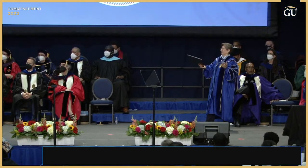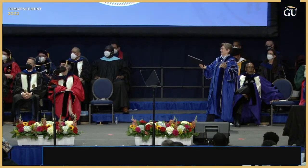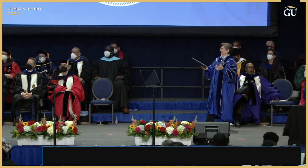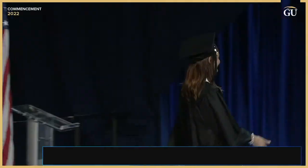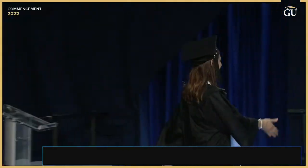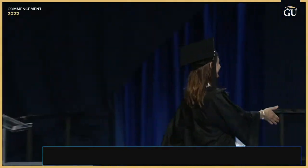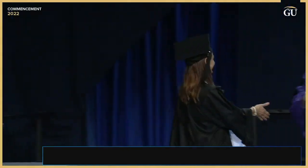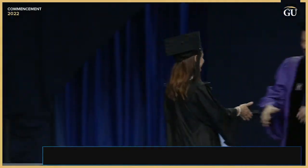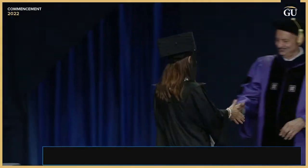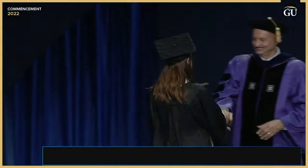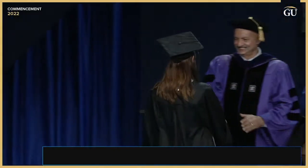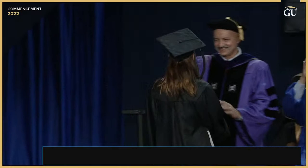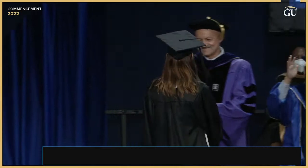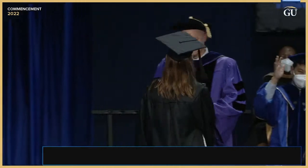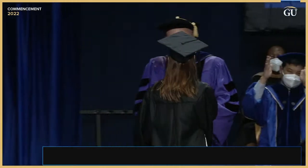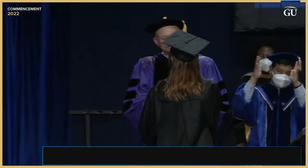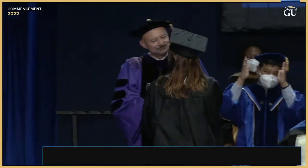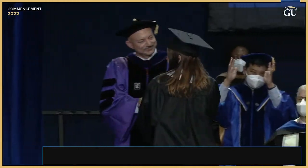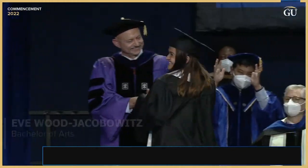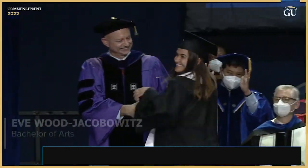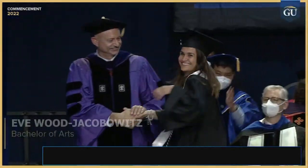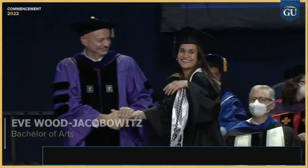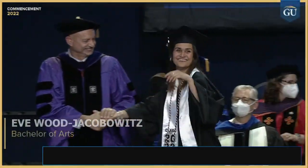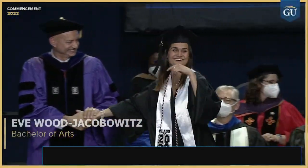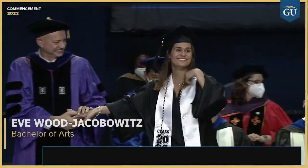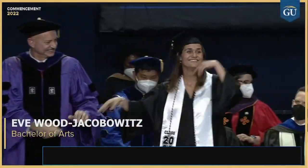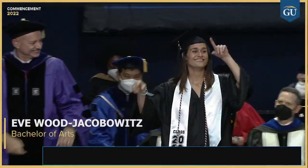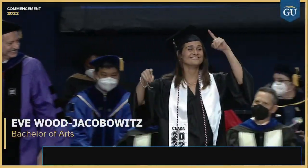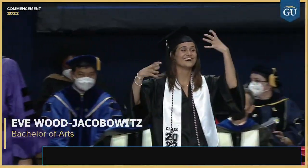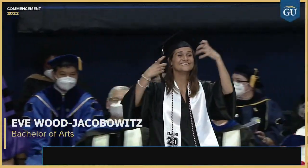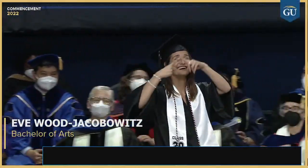Eve Wood Jacobowitz, Bachelor of Arts.